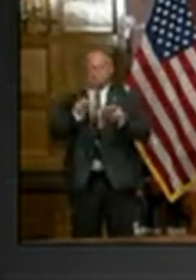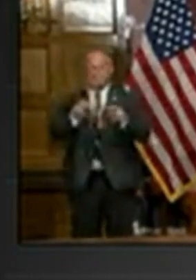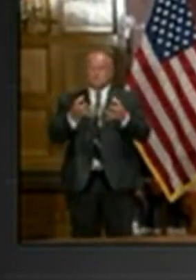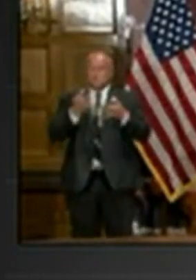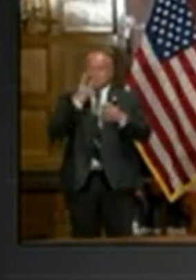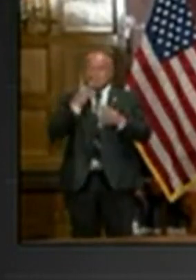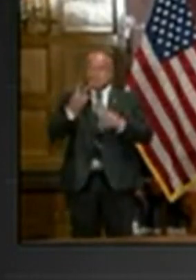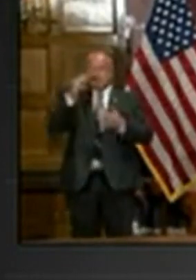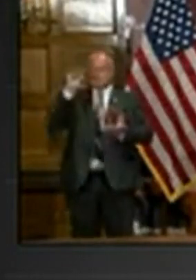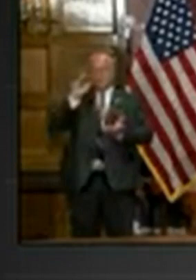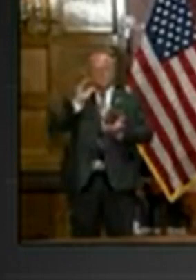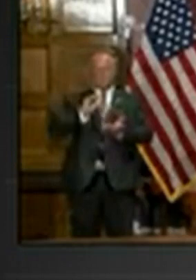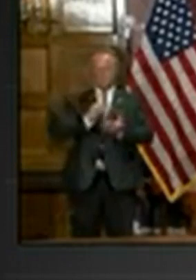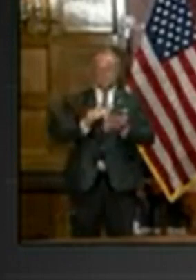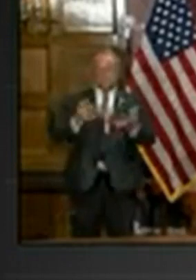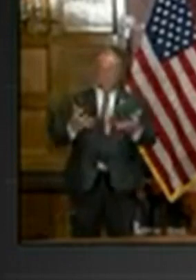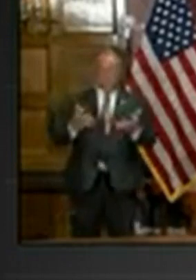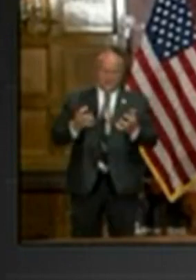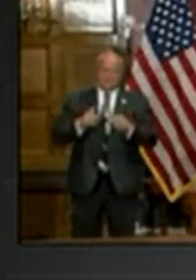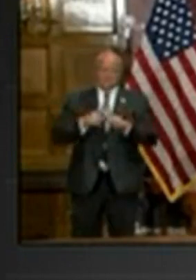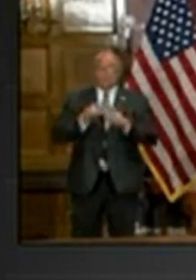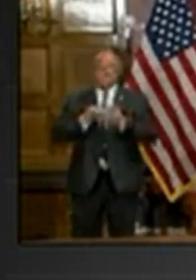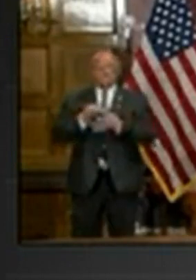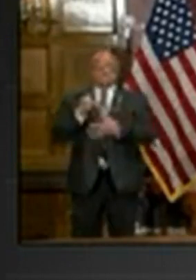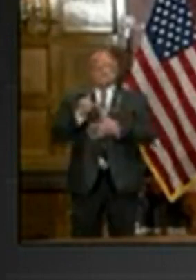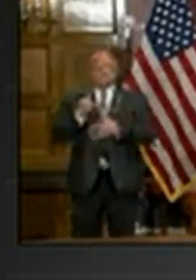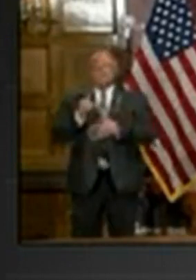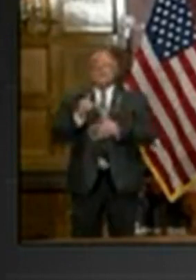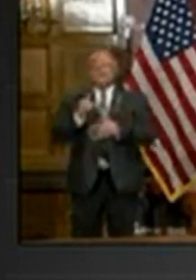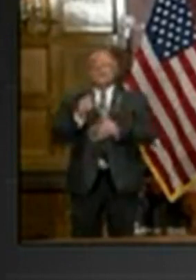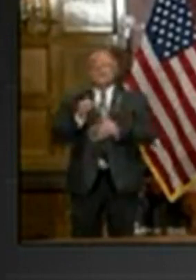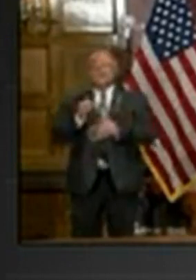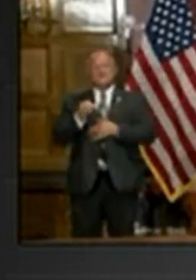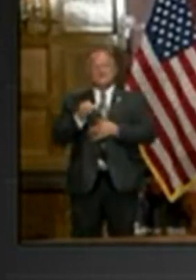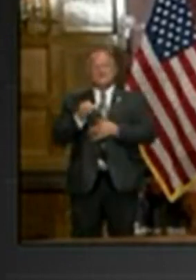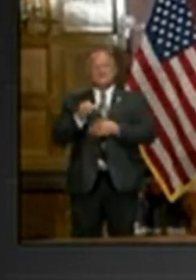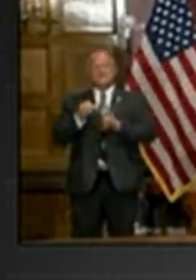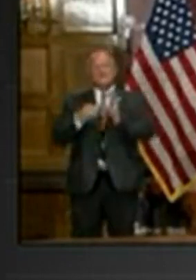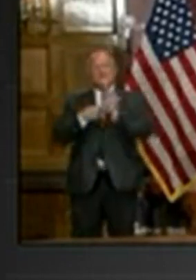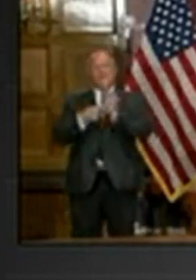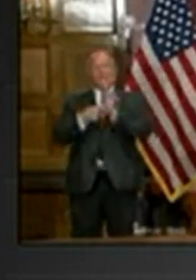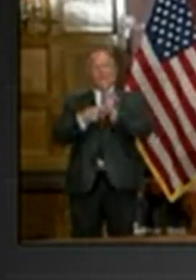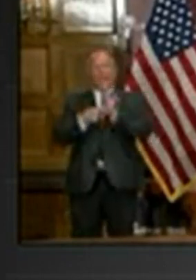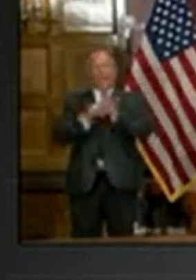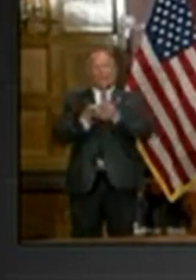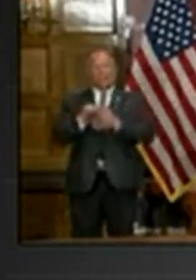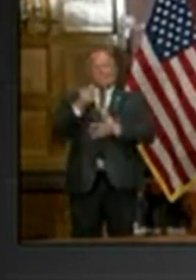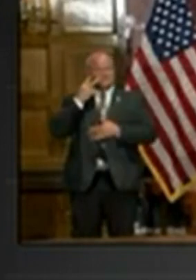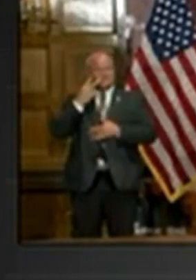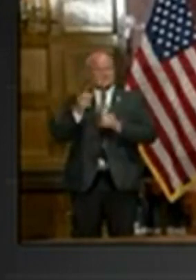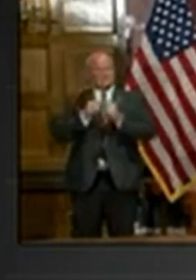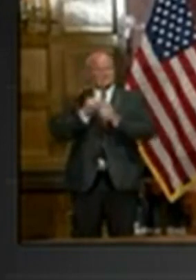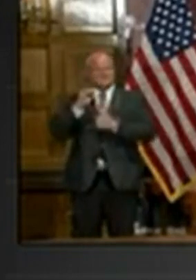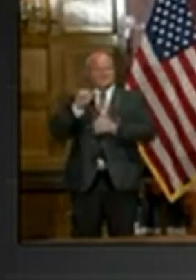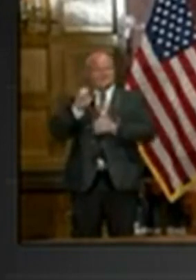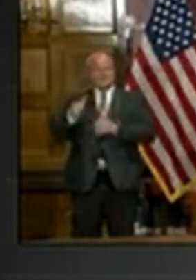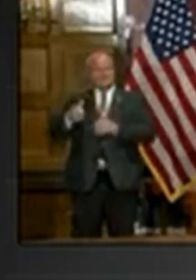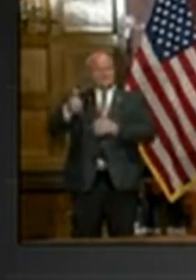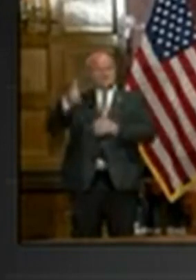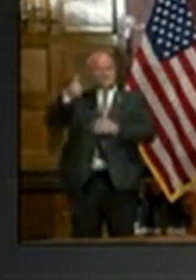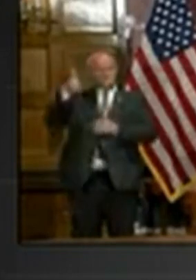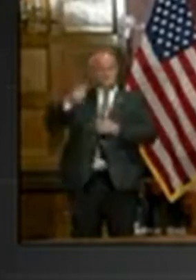want to see come down, but that's one of those trailing indicators that you'll see when our cases go